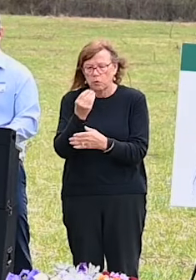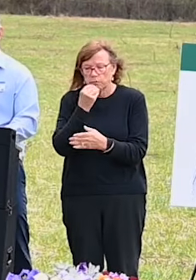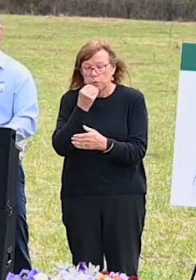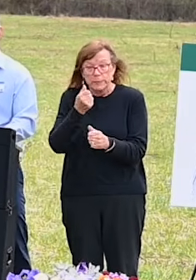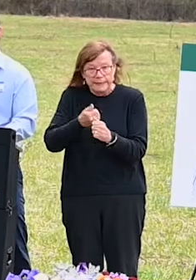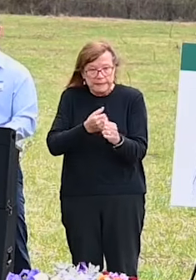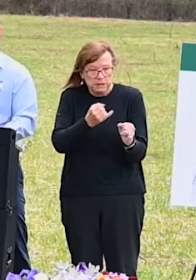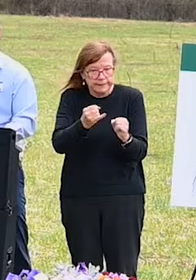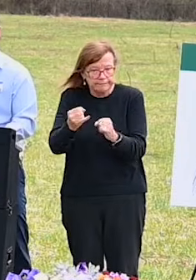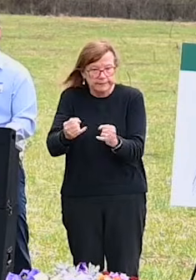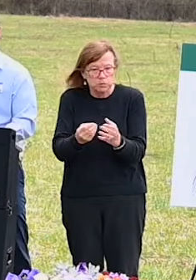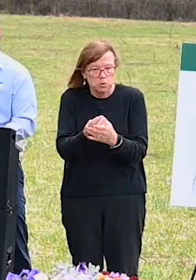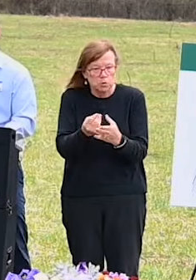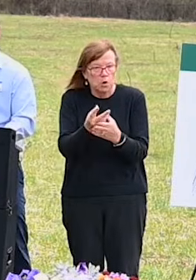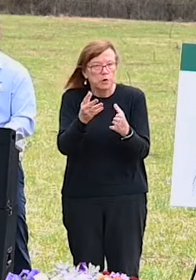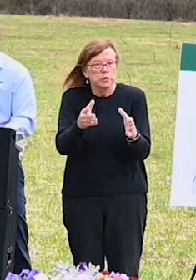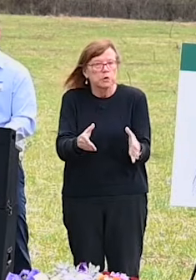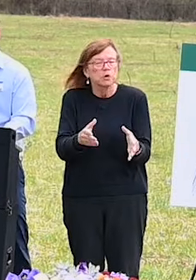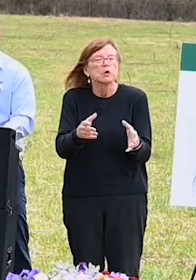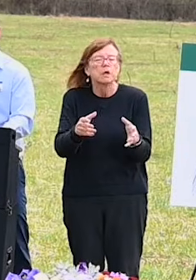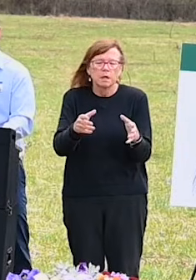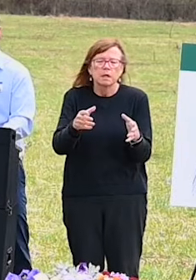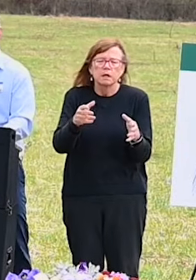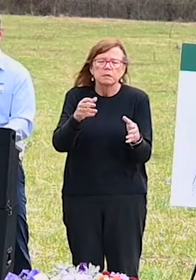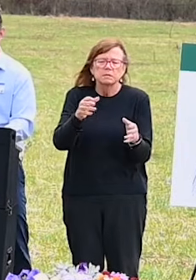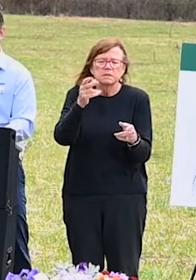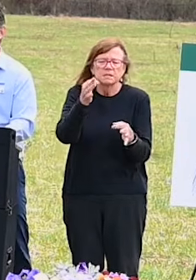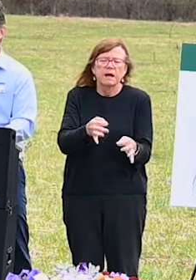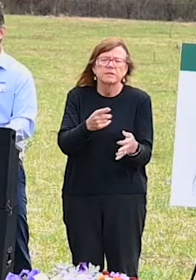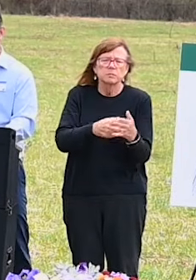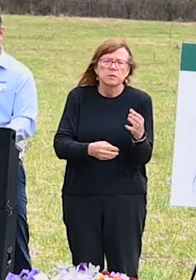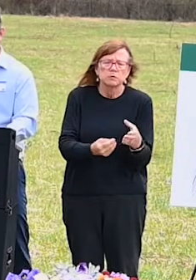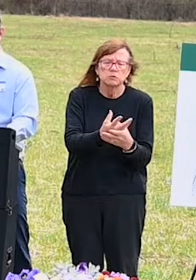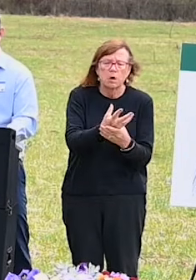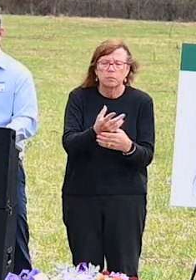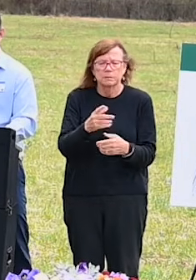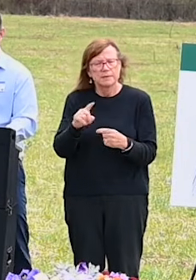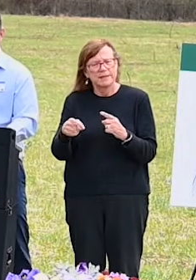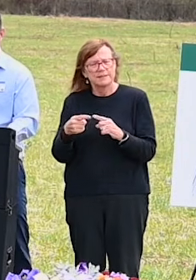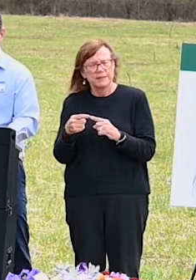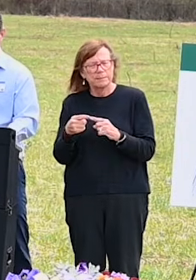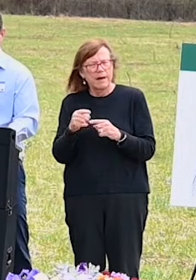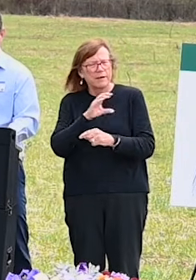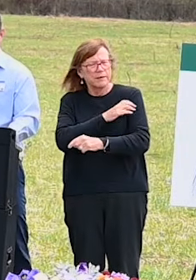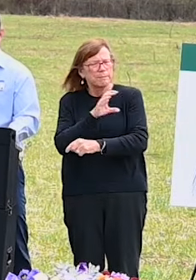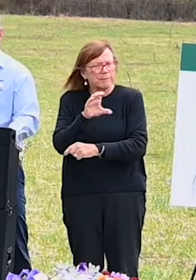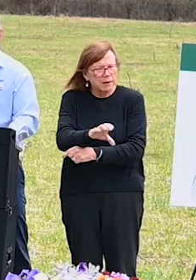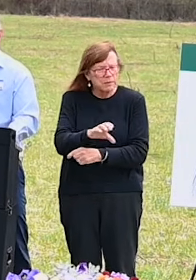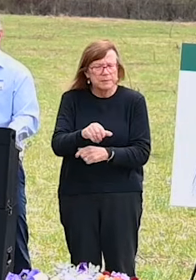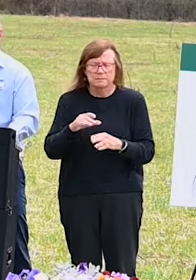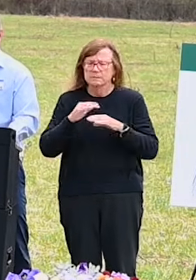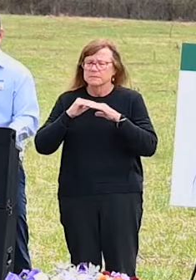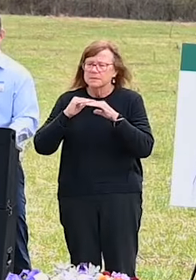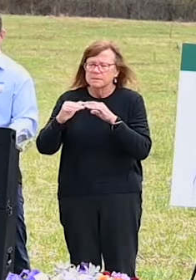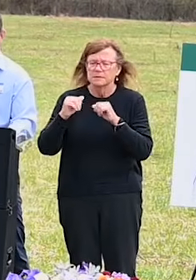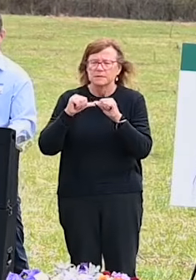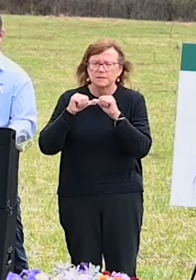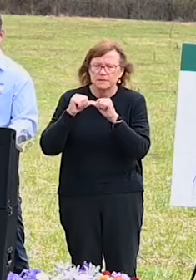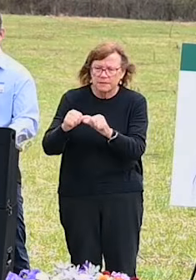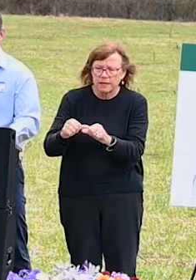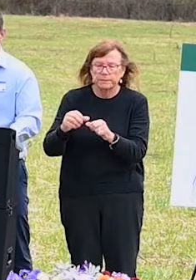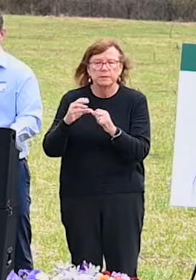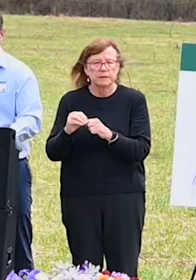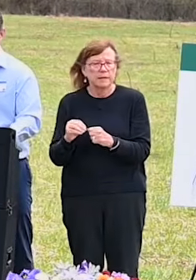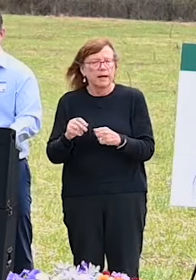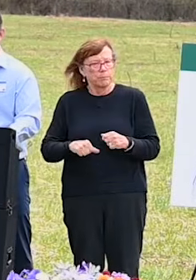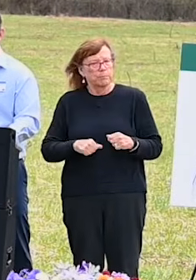gardener. It's about more than just vegetables. It's about empowerment, sustainability, and pride in what we grow. And to make today